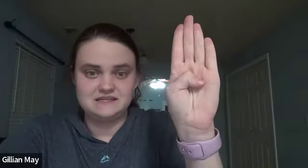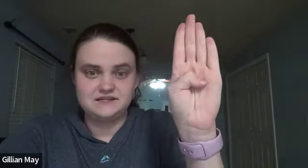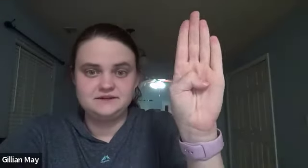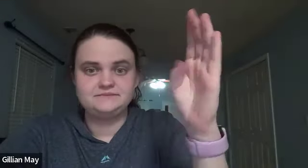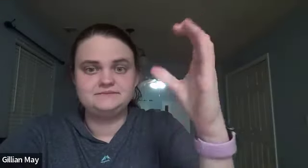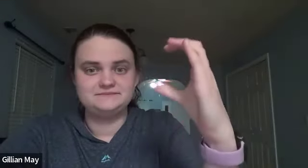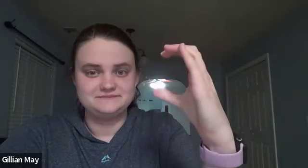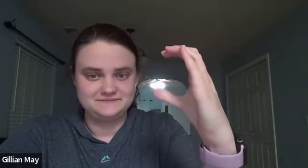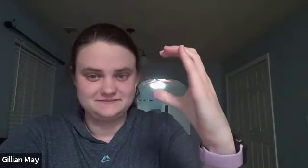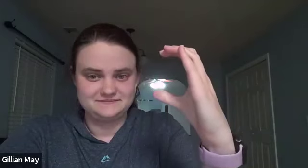C,